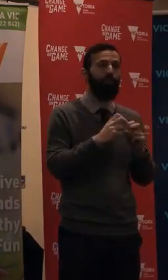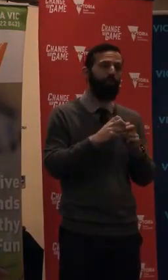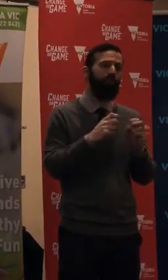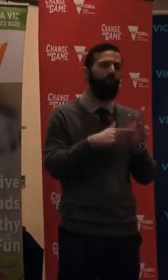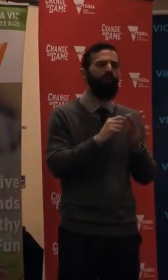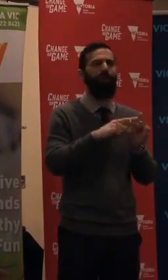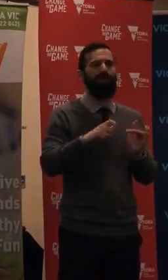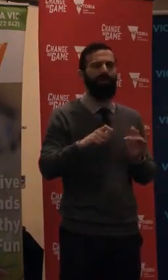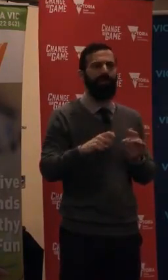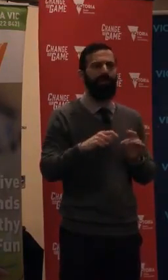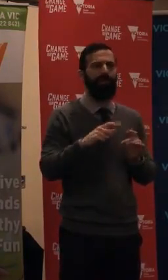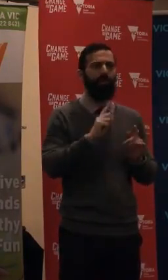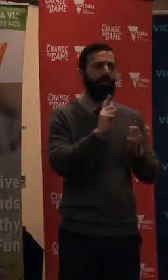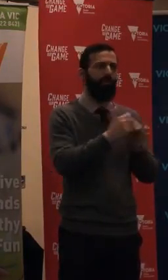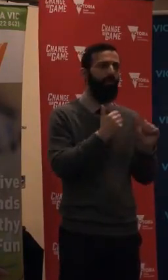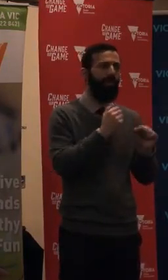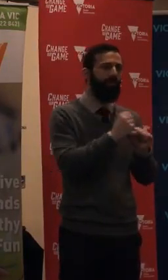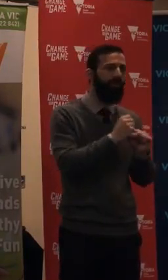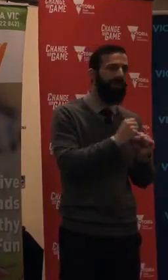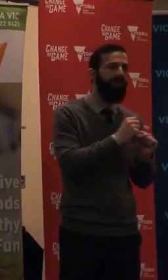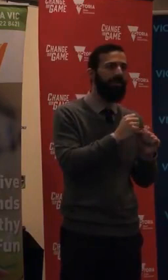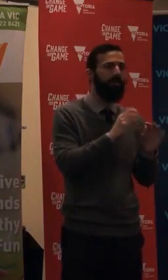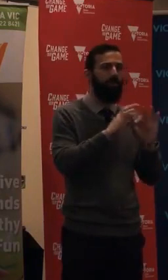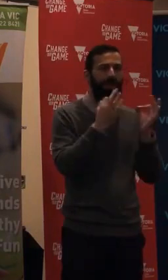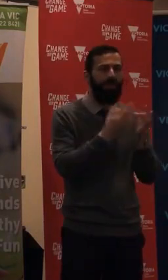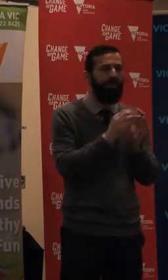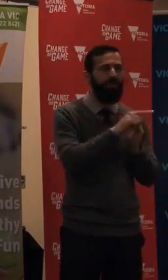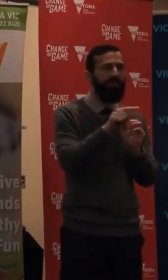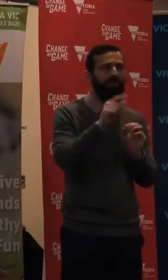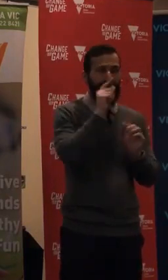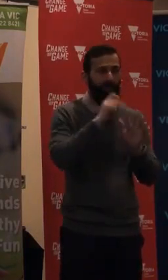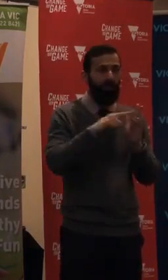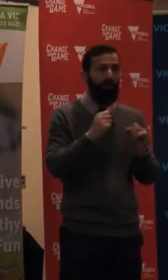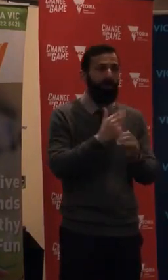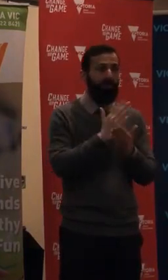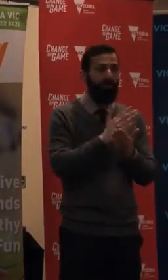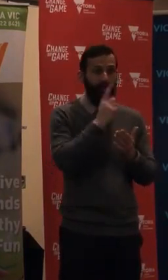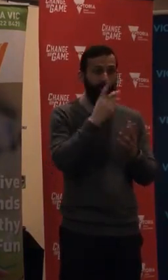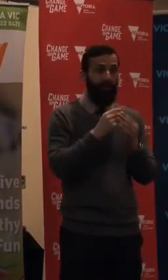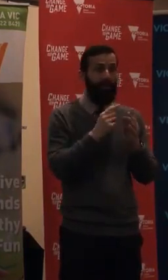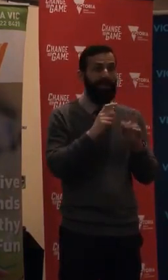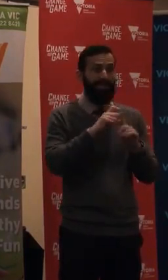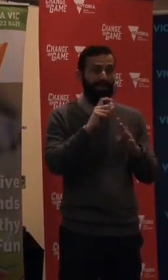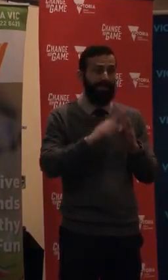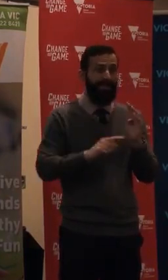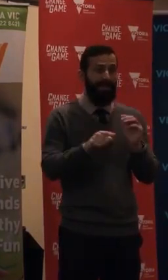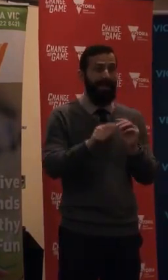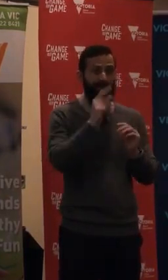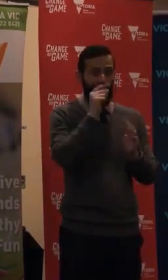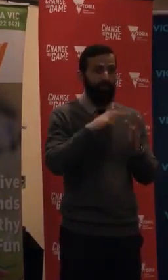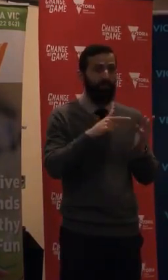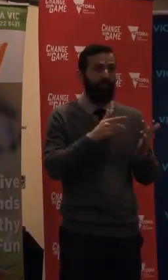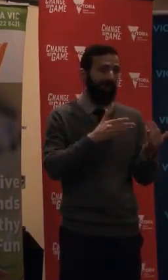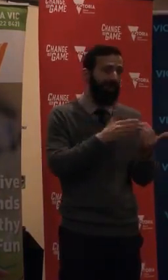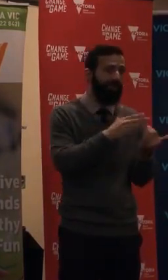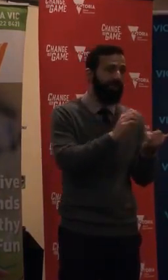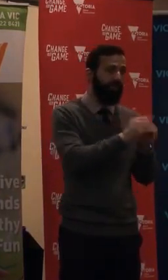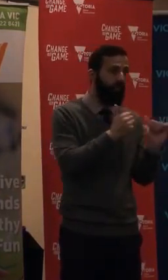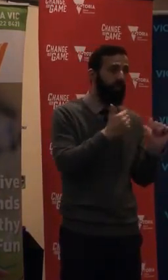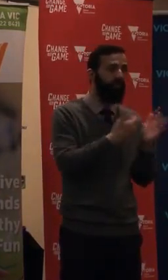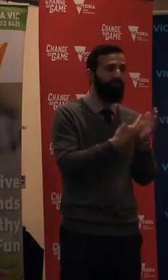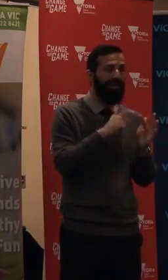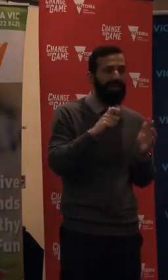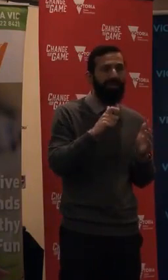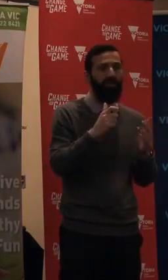topic, what sporting associations and organisations can do to ensure that people with disability are able to access sports and